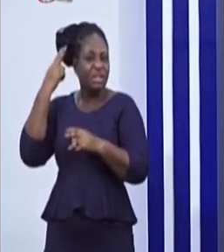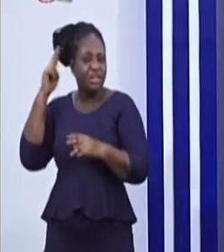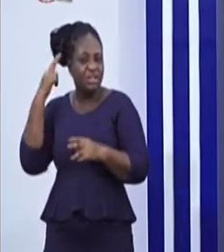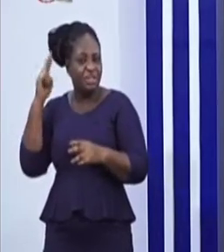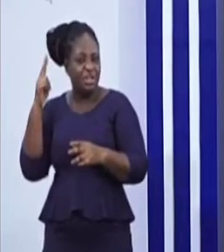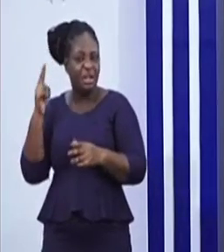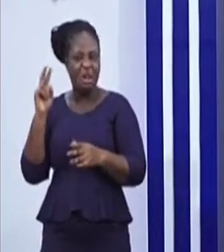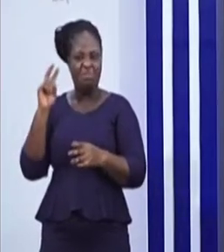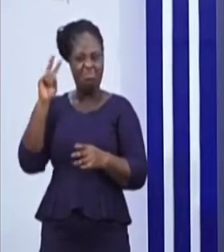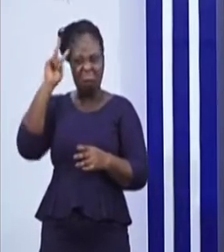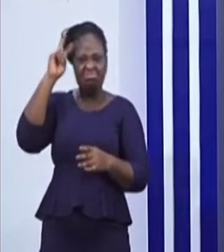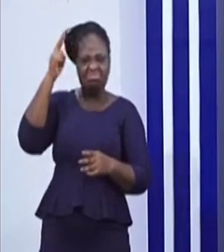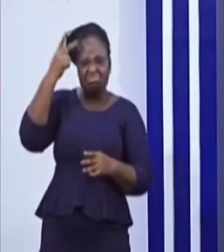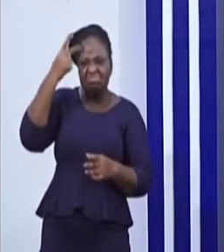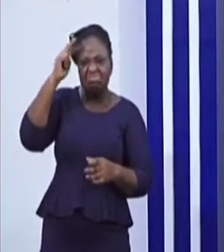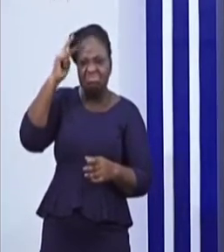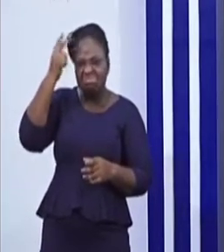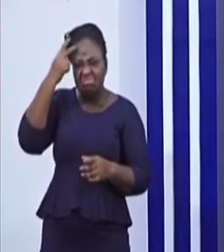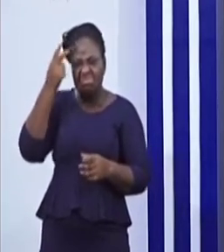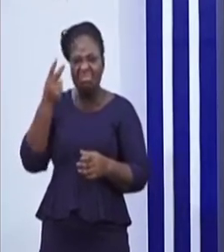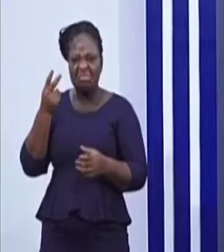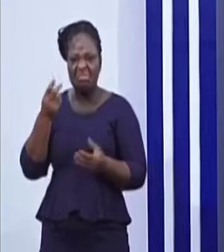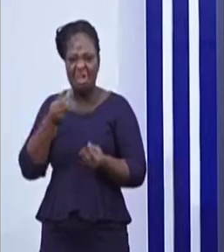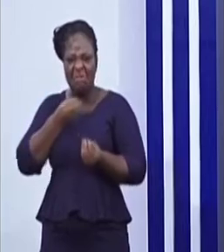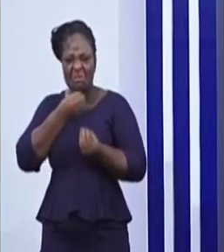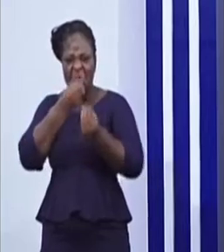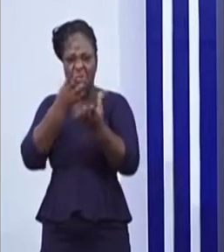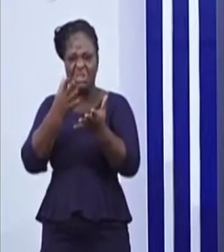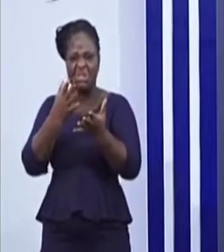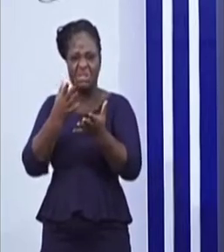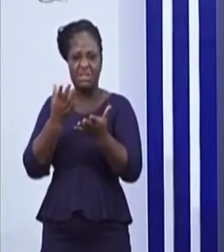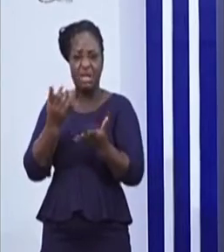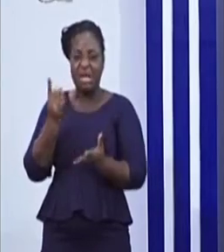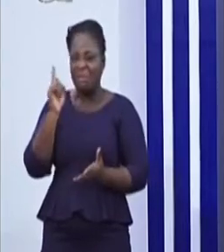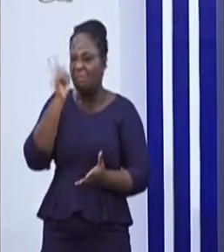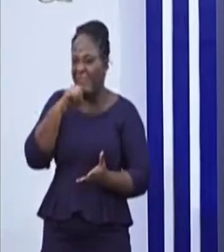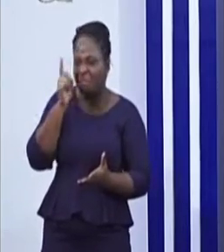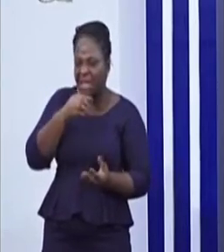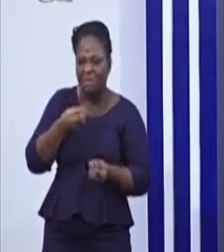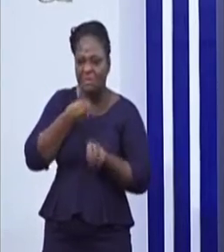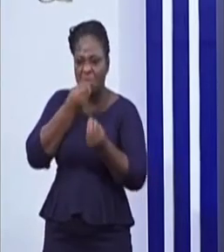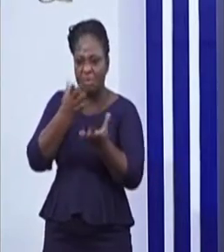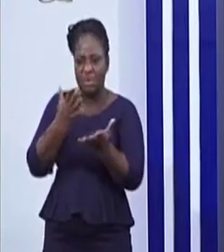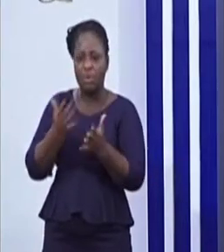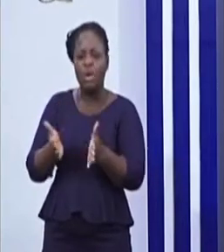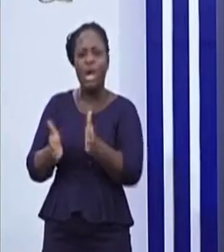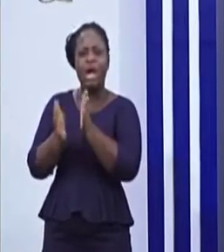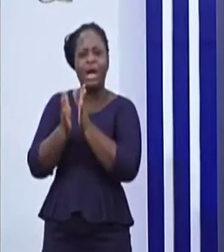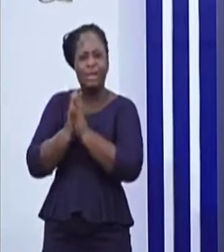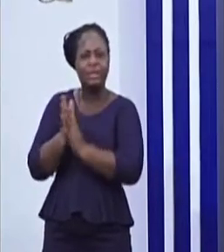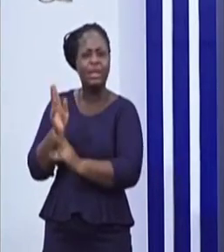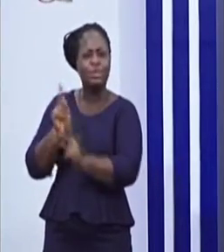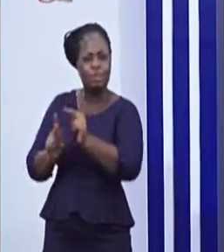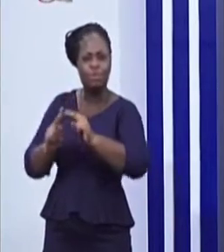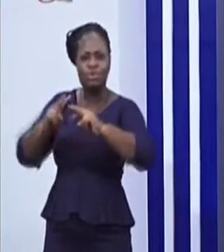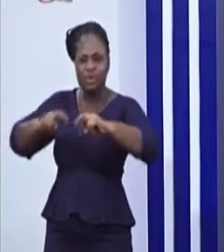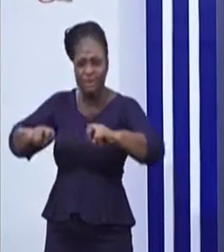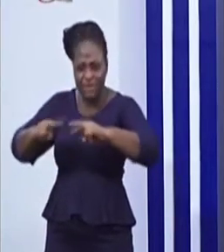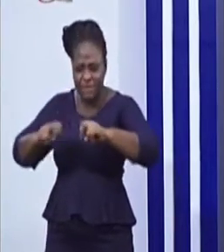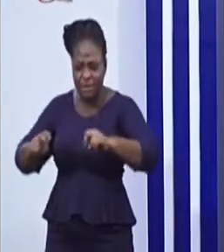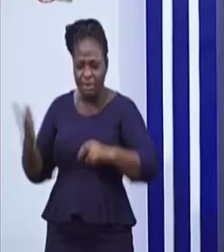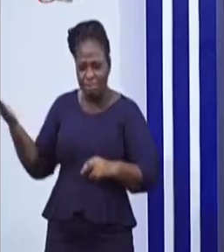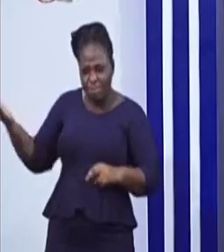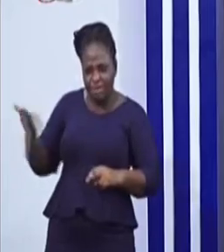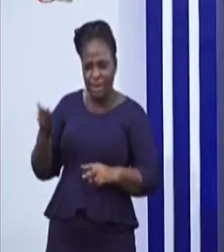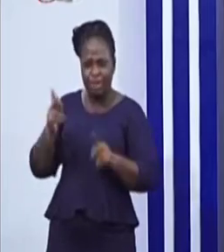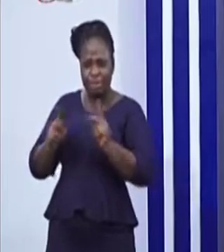media. I think we're of the view very clearly that first they constitute offenses, and we're asking the investigative bodies to investigate and bring people to book for